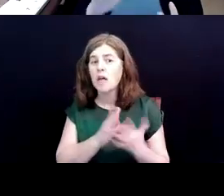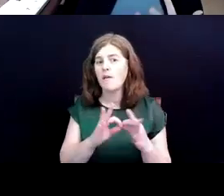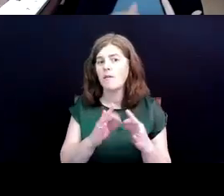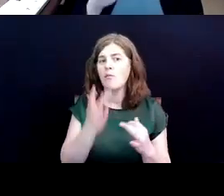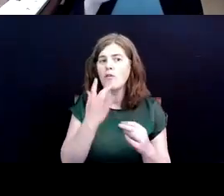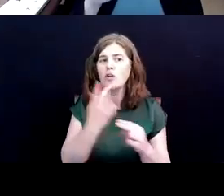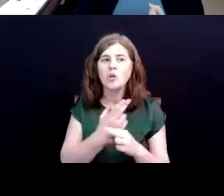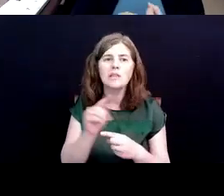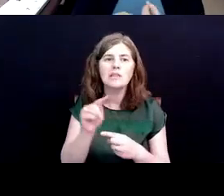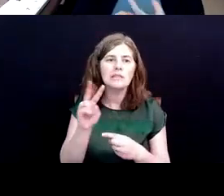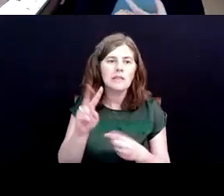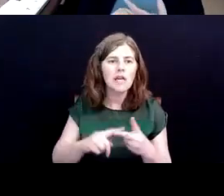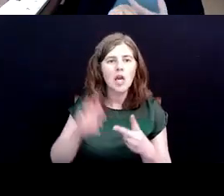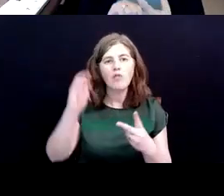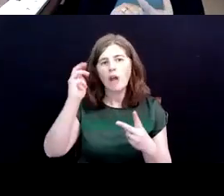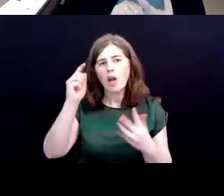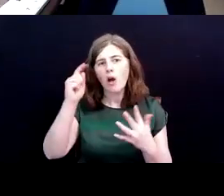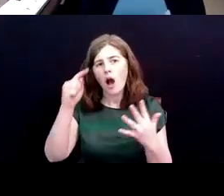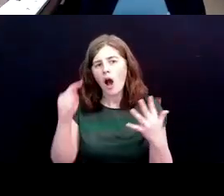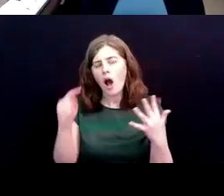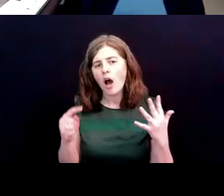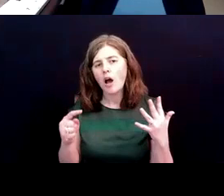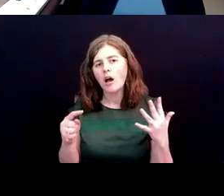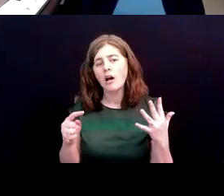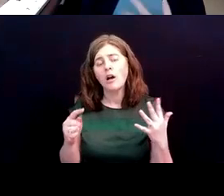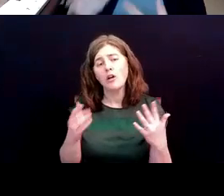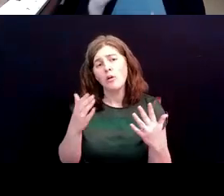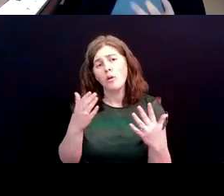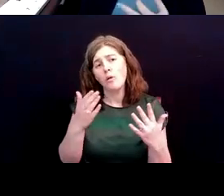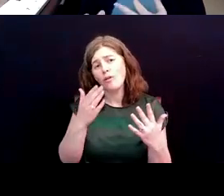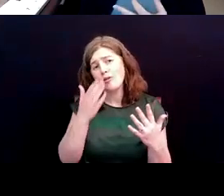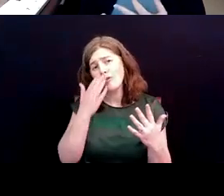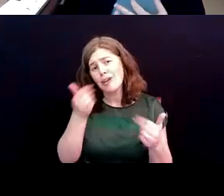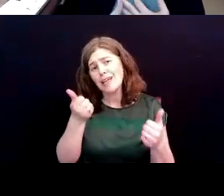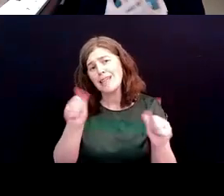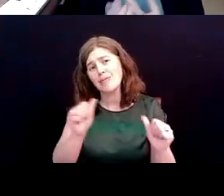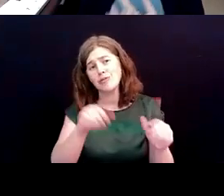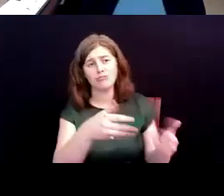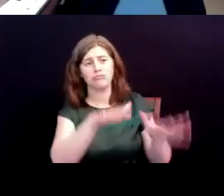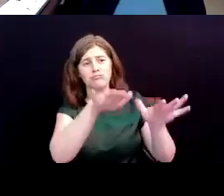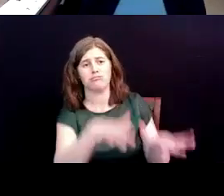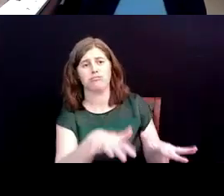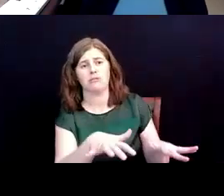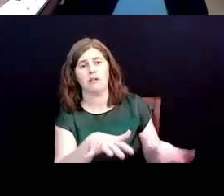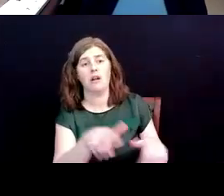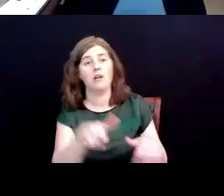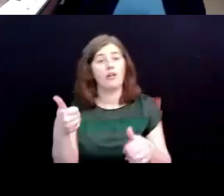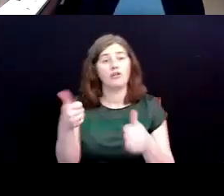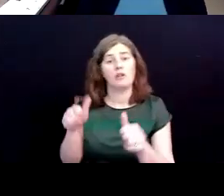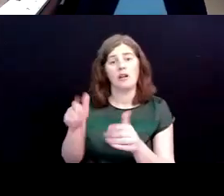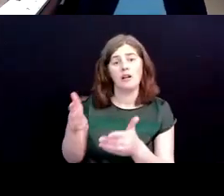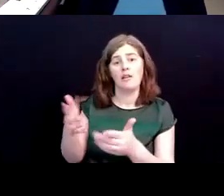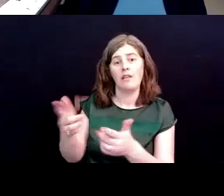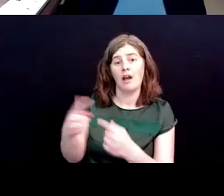TVs and radios and things like that in a very well-meaning attempt to soothe their child. And then in another well-meaning attempt, they come in and